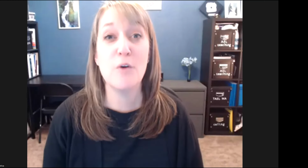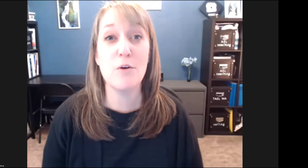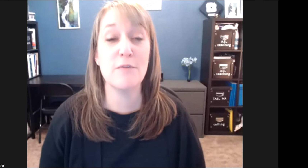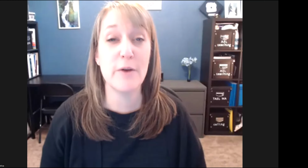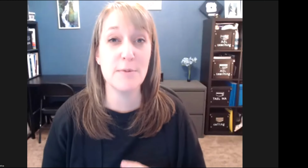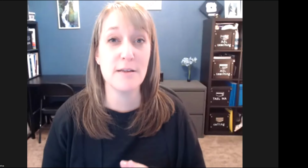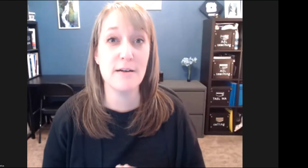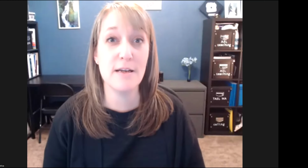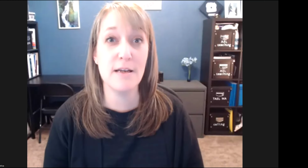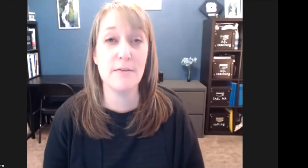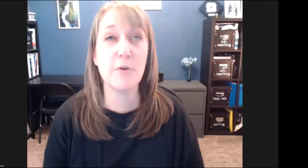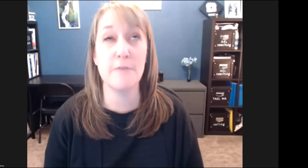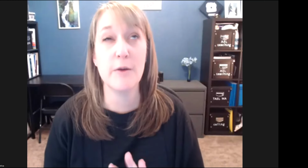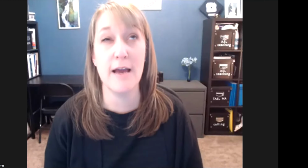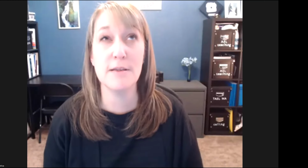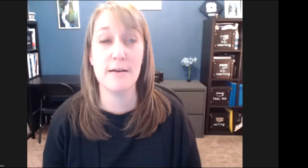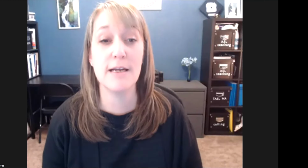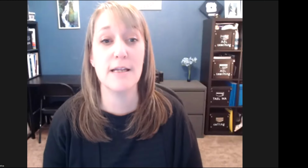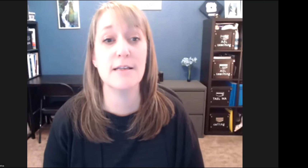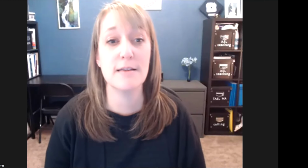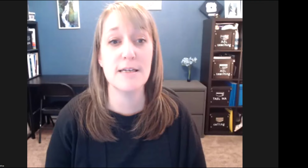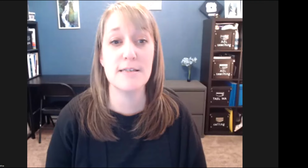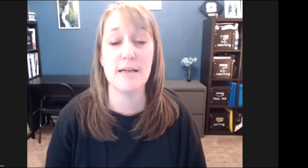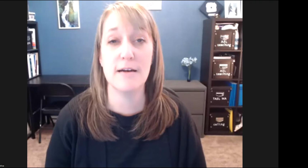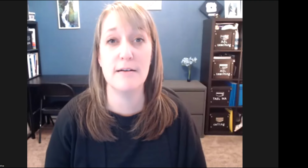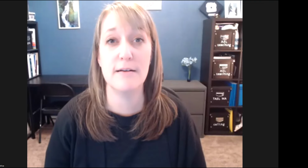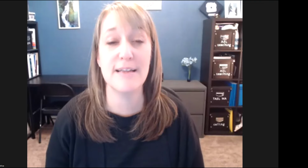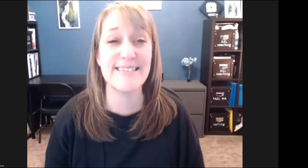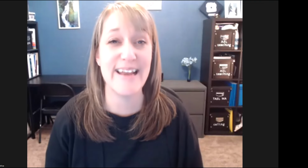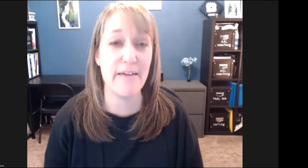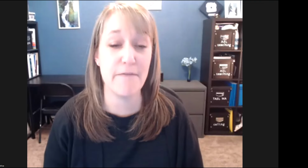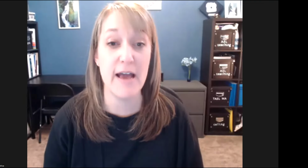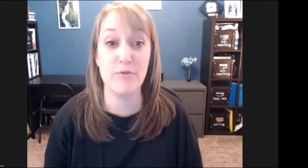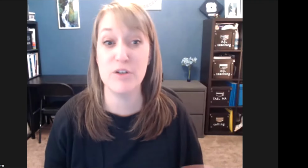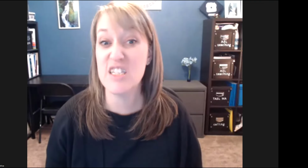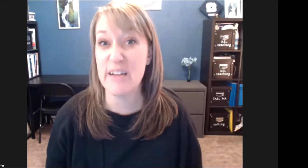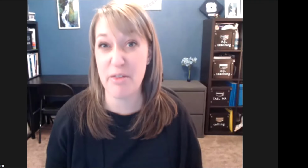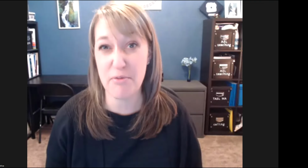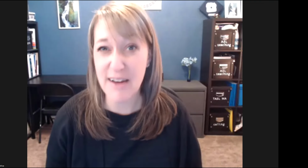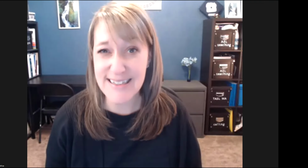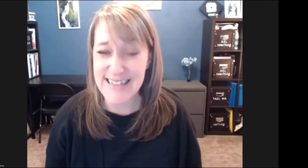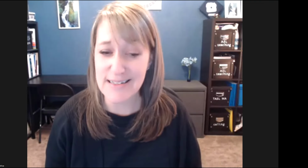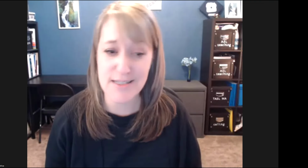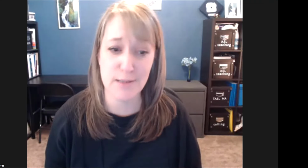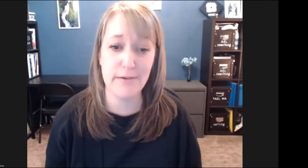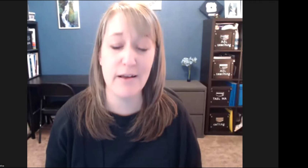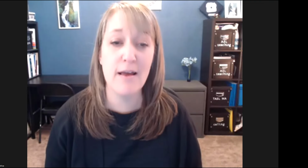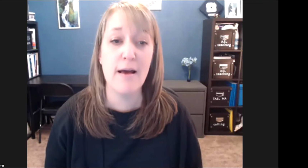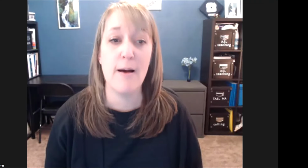For the vocabulary in list lesson 8.5, we just have 3 signs to learn. So